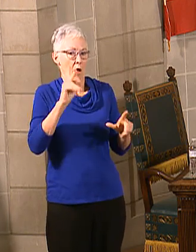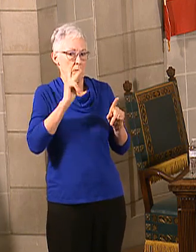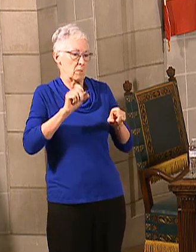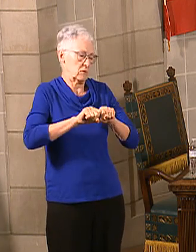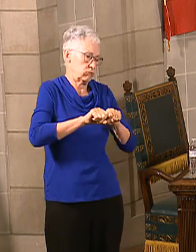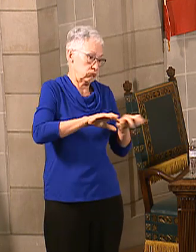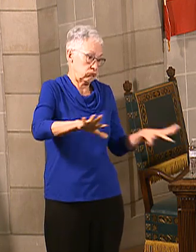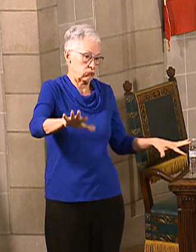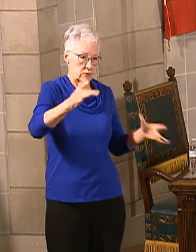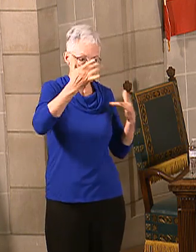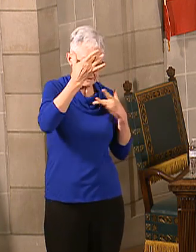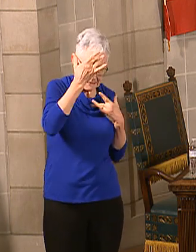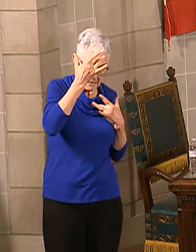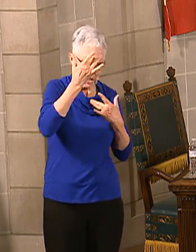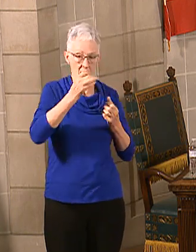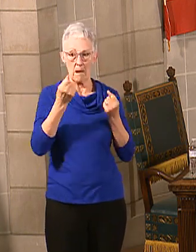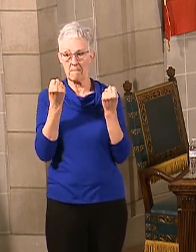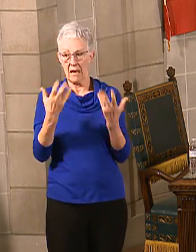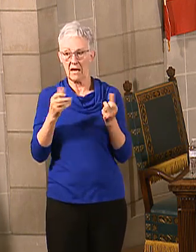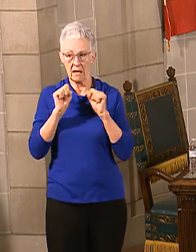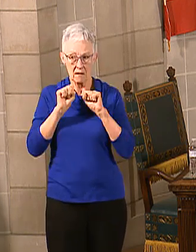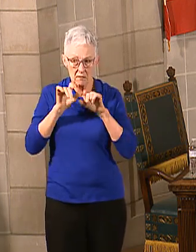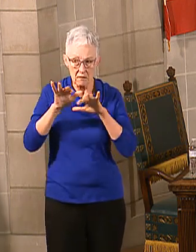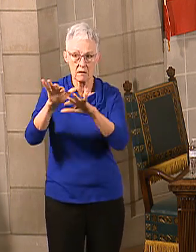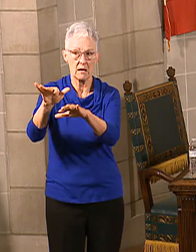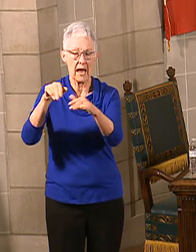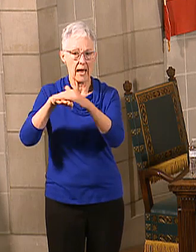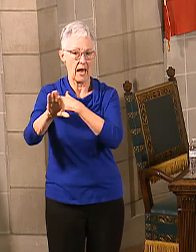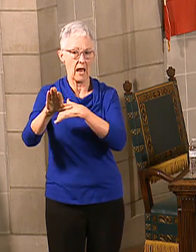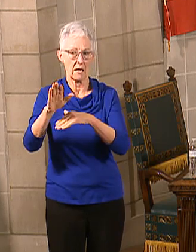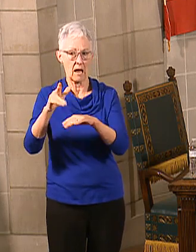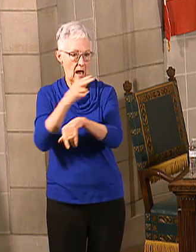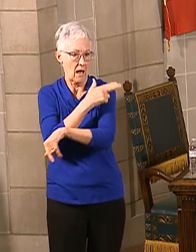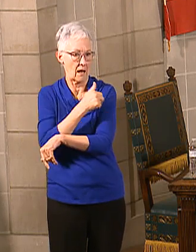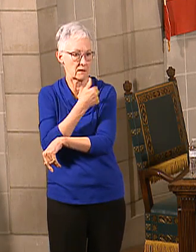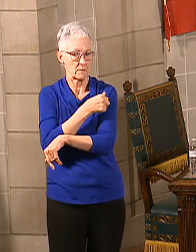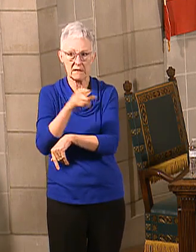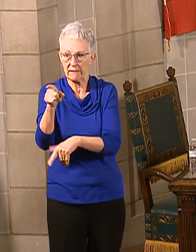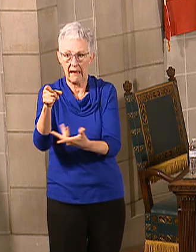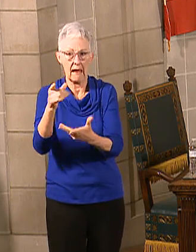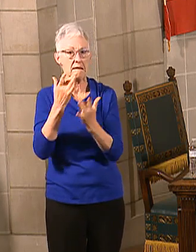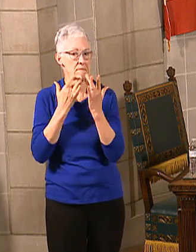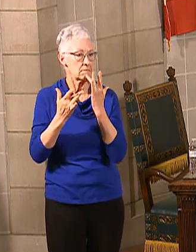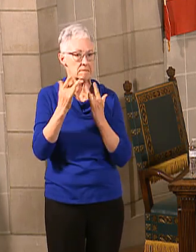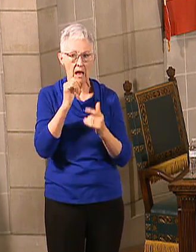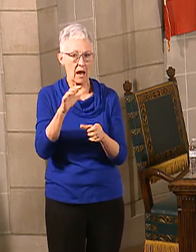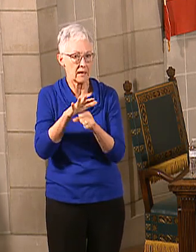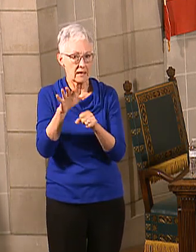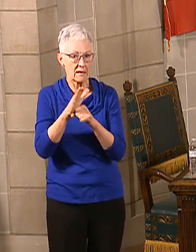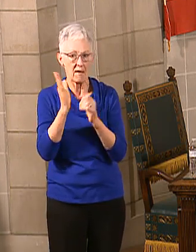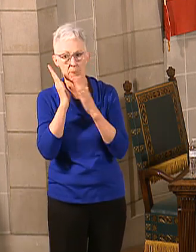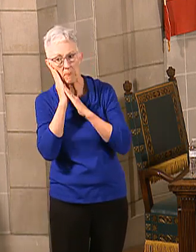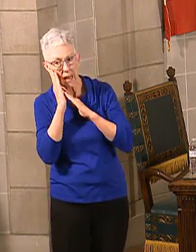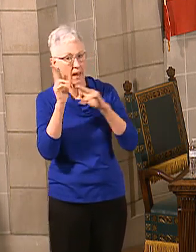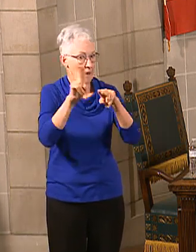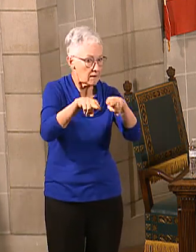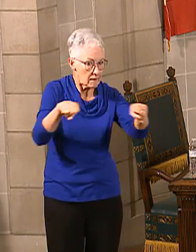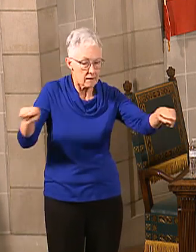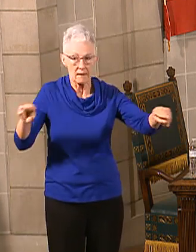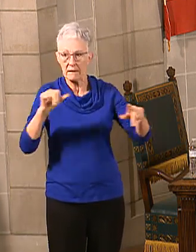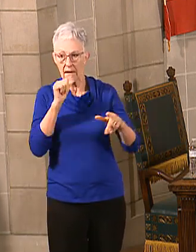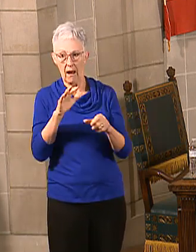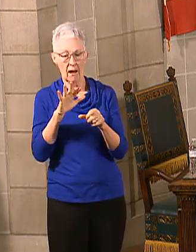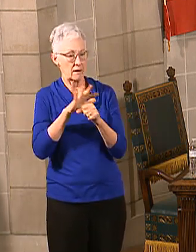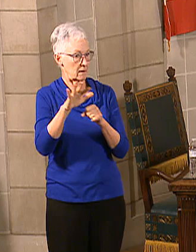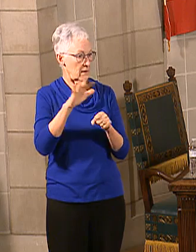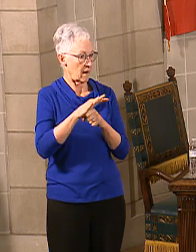beds, ICU units, ventilators for the people who will need them when they get the coronavirus. And the people who will need them are primarily going